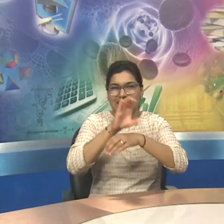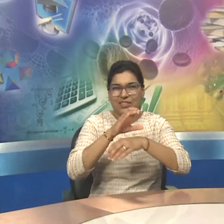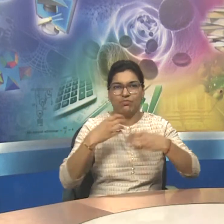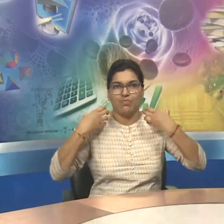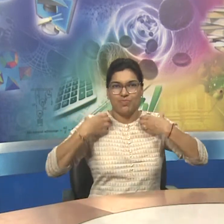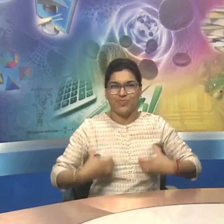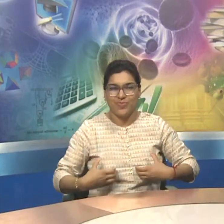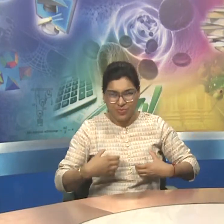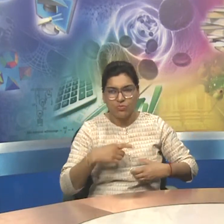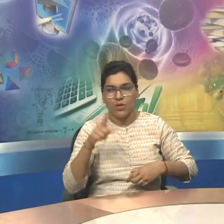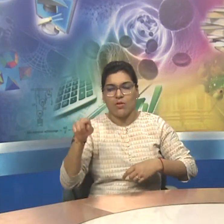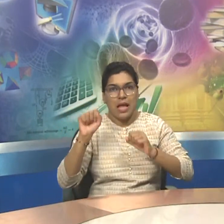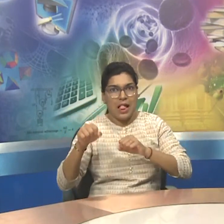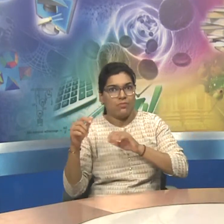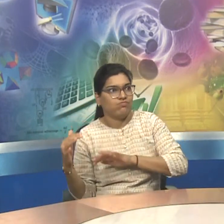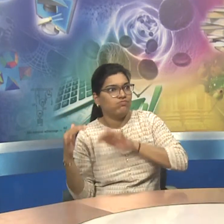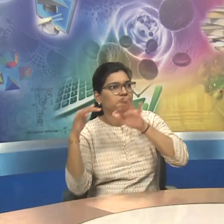that will